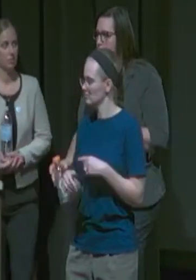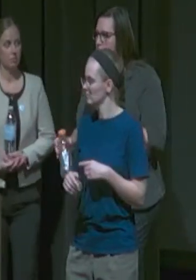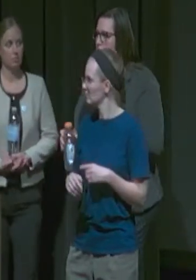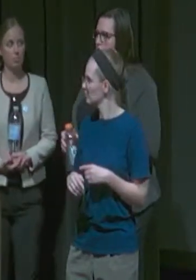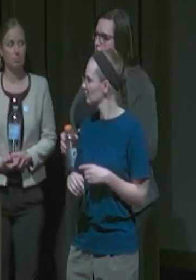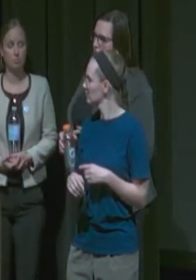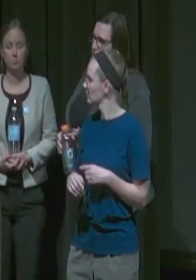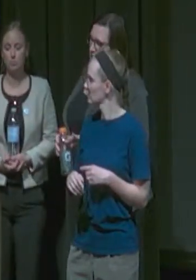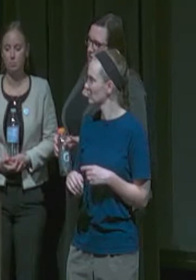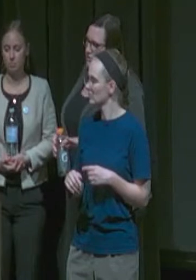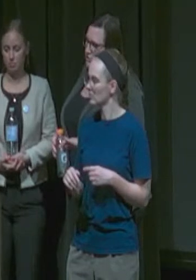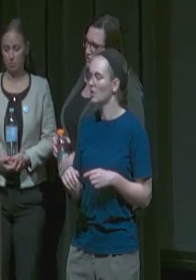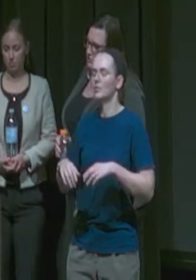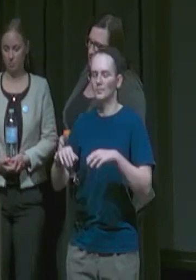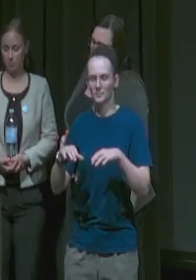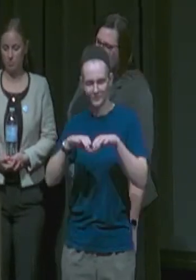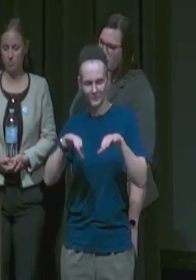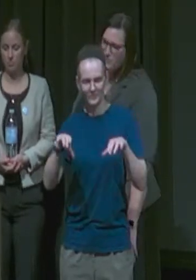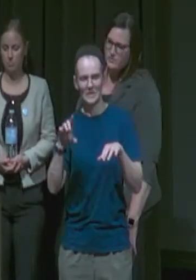Yes.